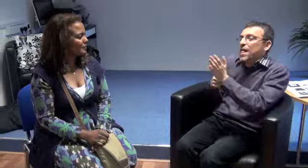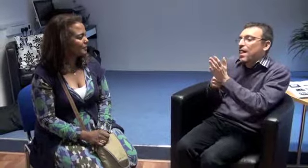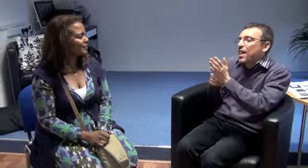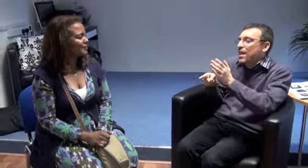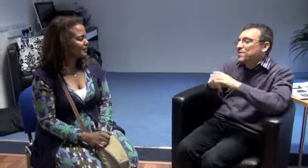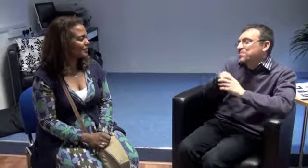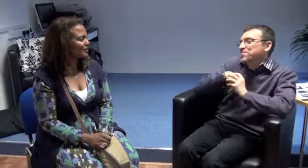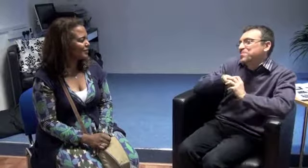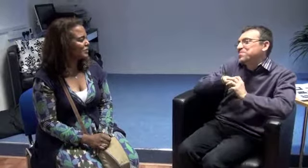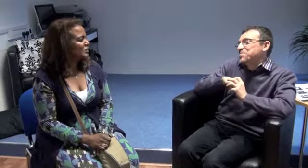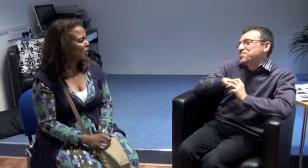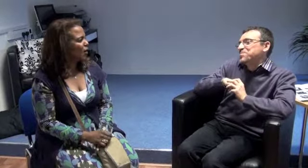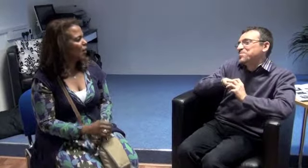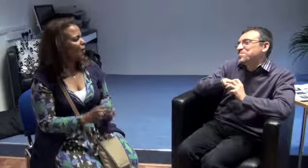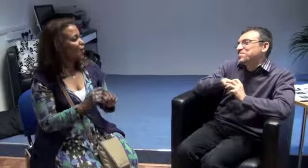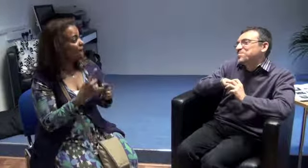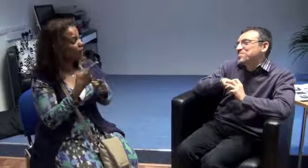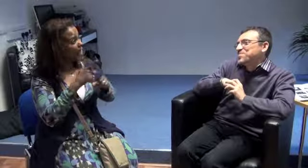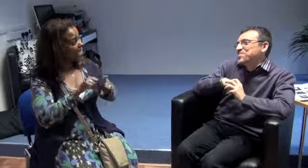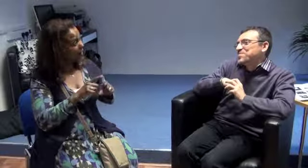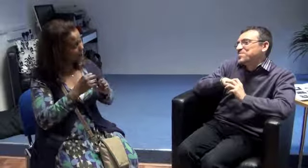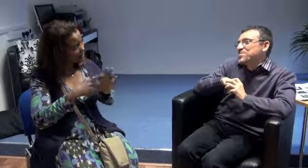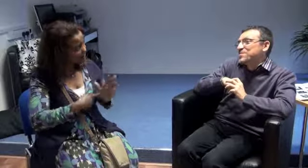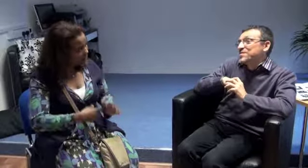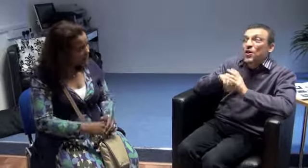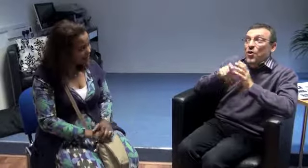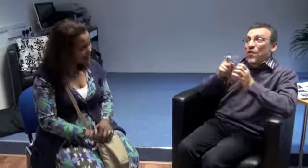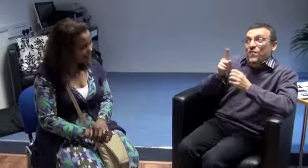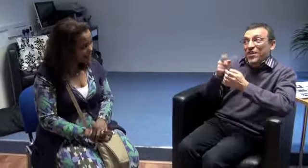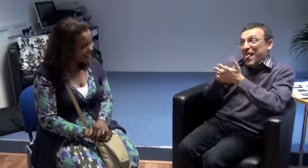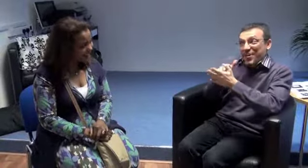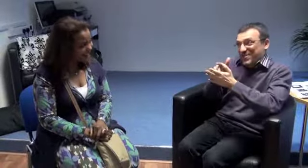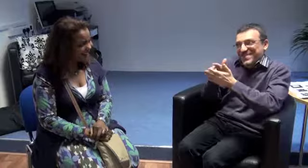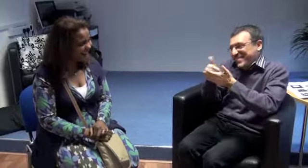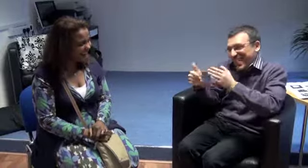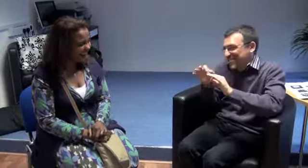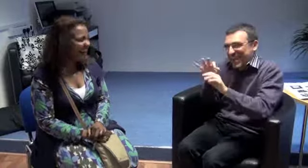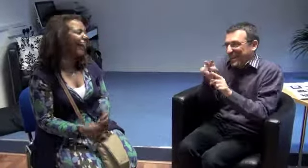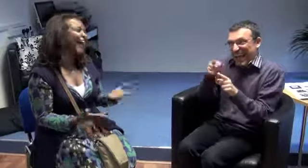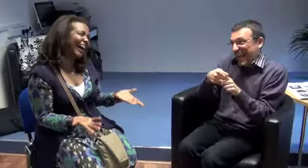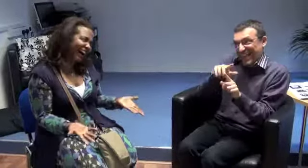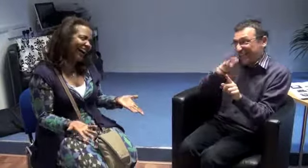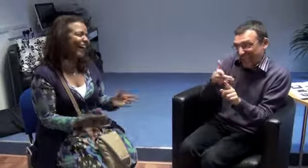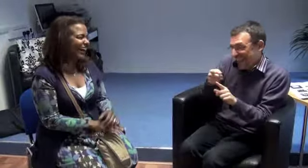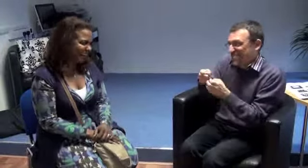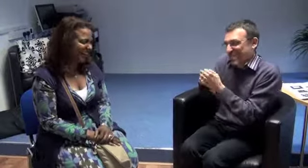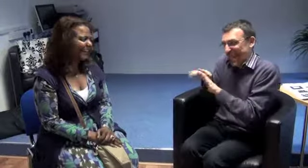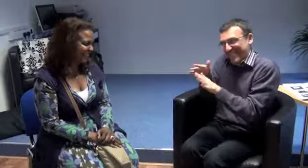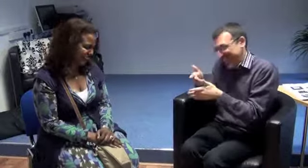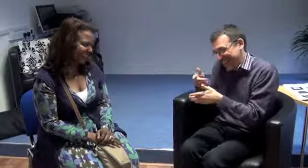day. So you think of English as your first language? No, neither of my first language actually.